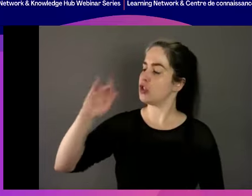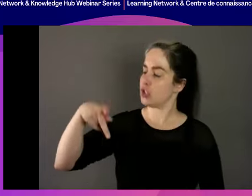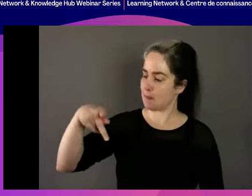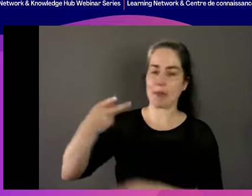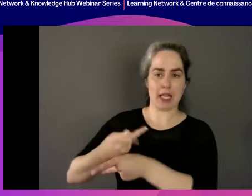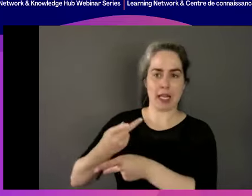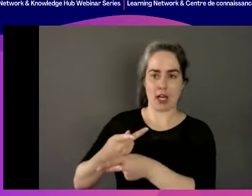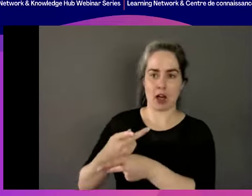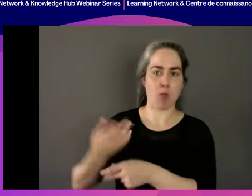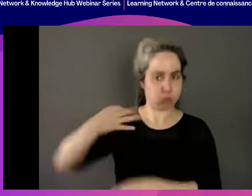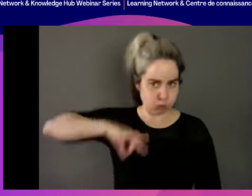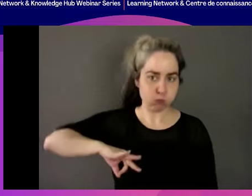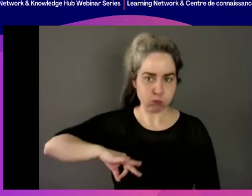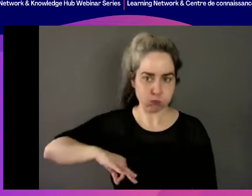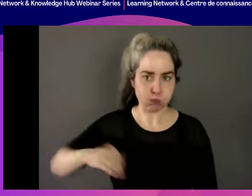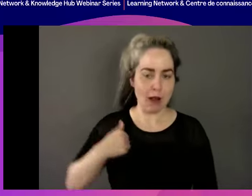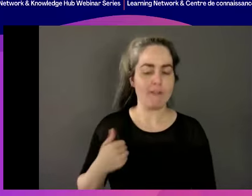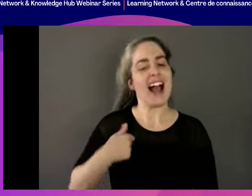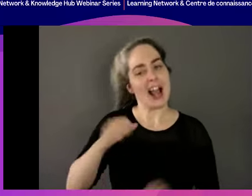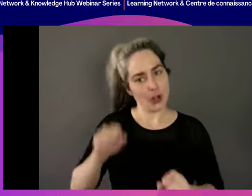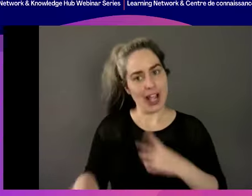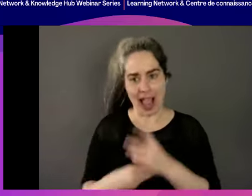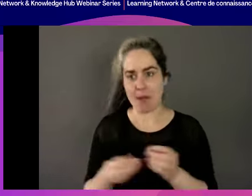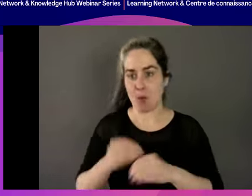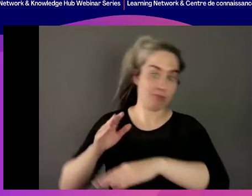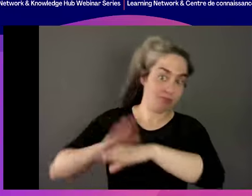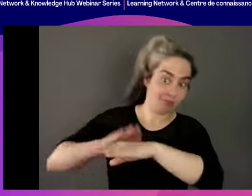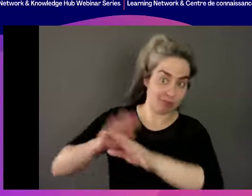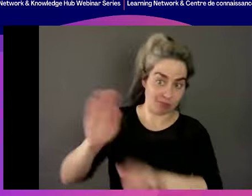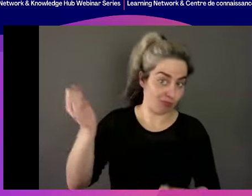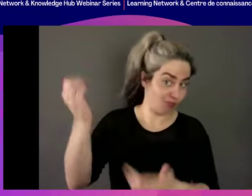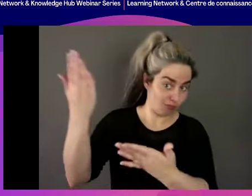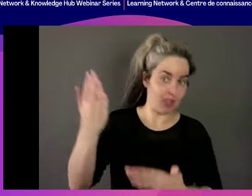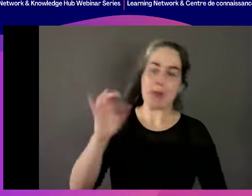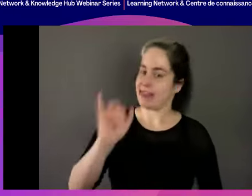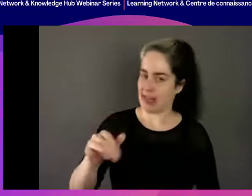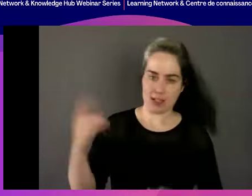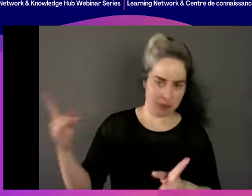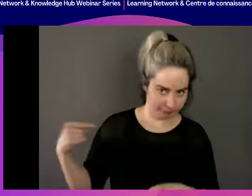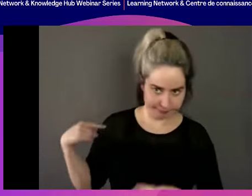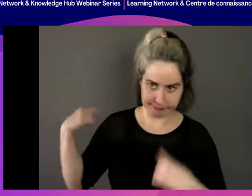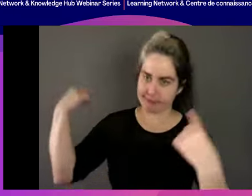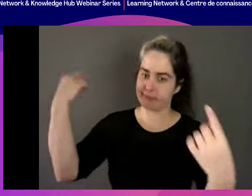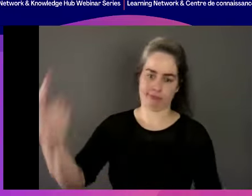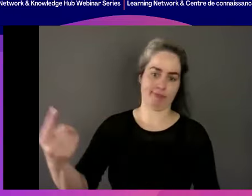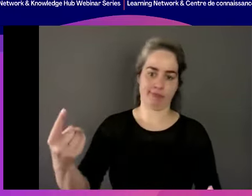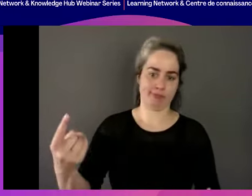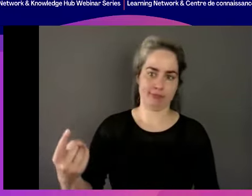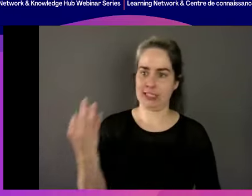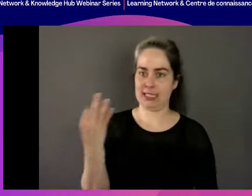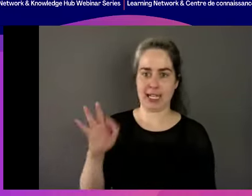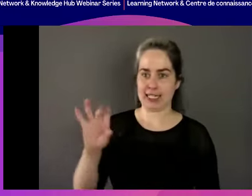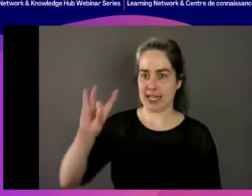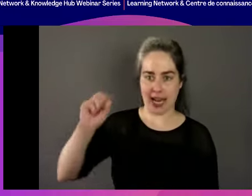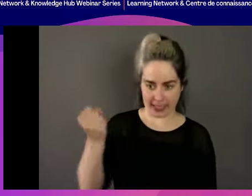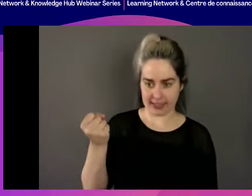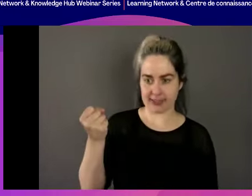I could have gone on about some of the recommendations, but that has been the recommendation since the 1980s